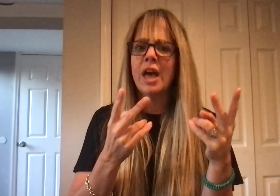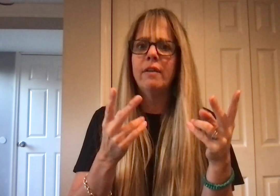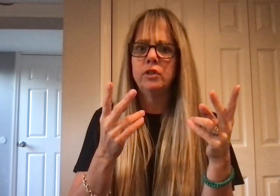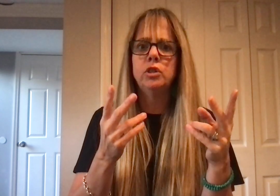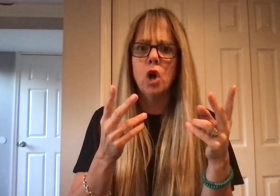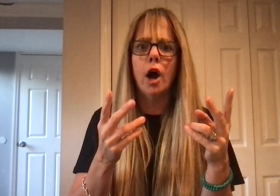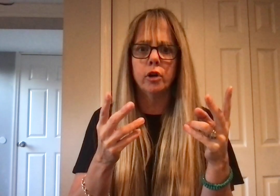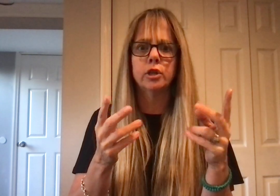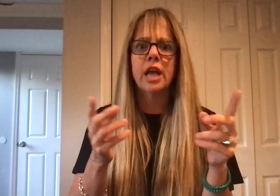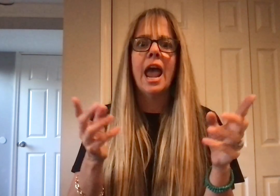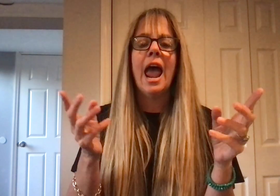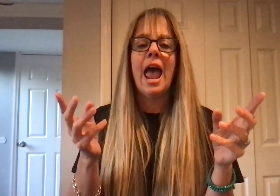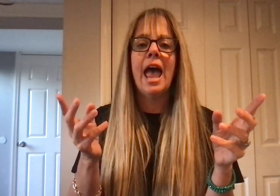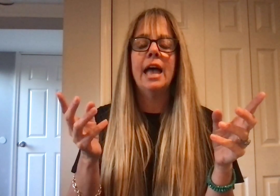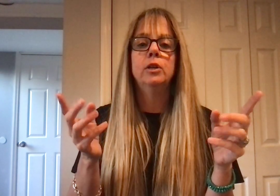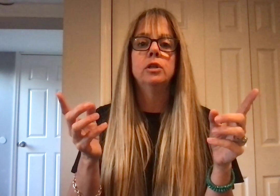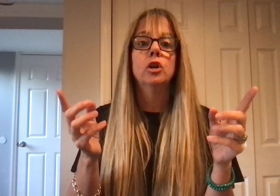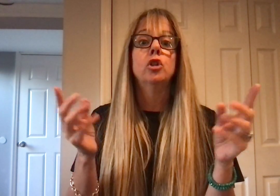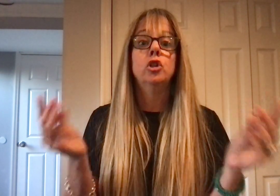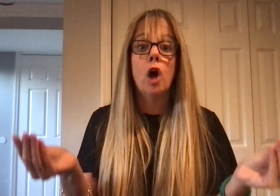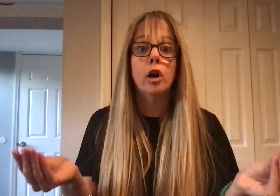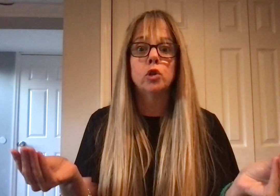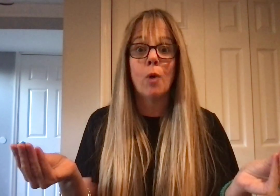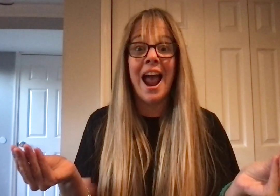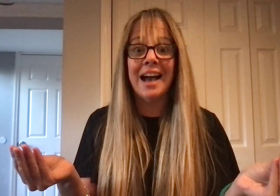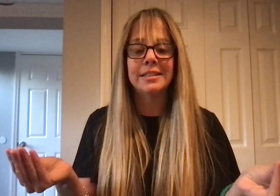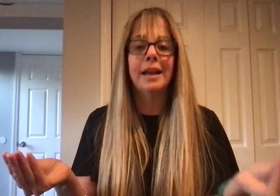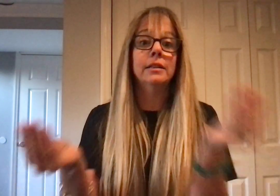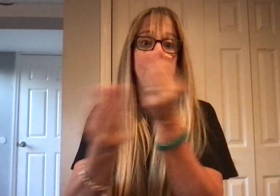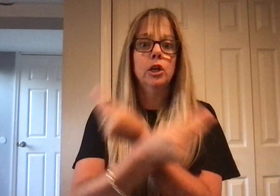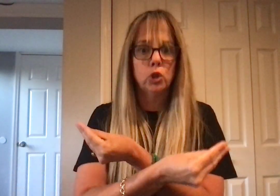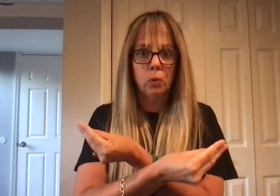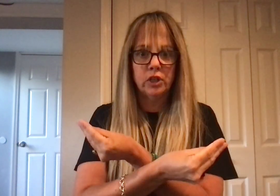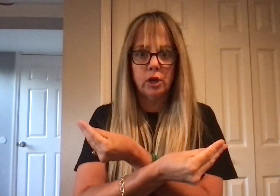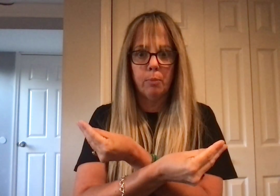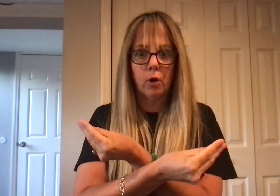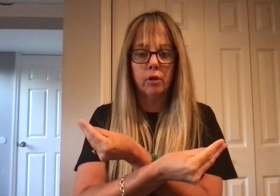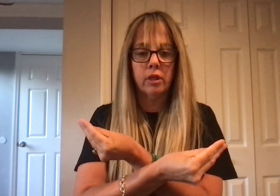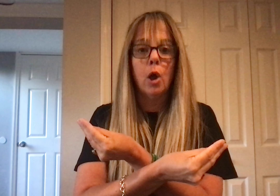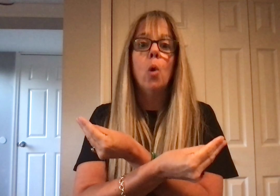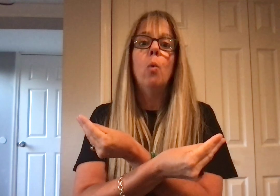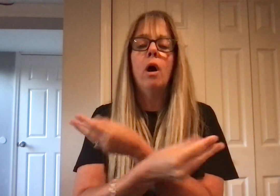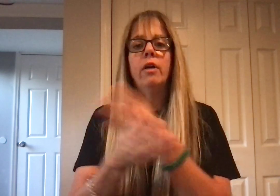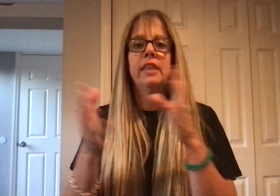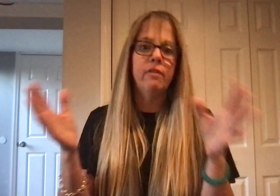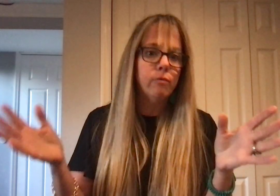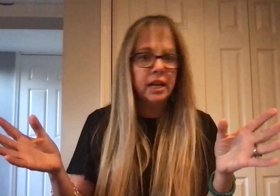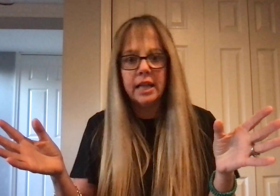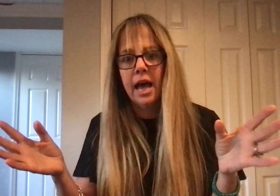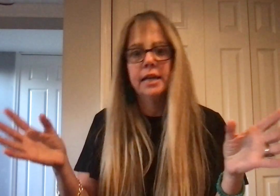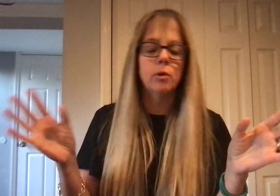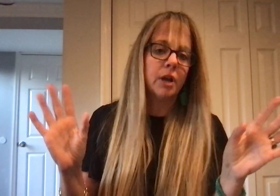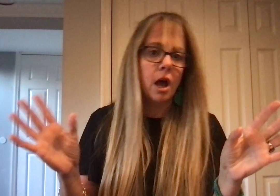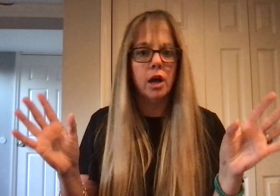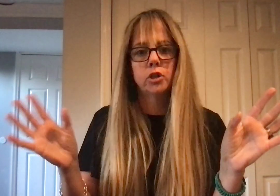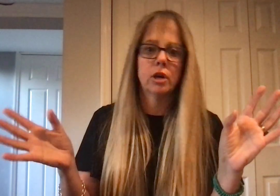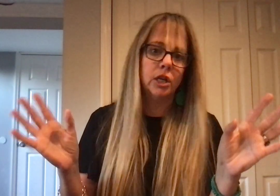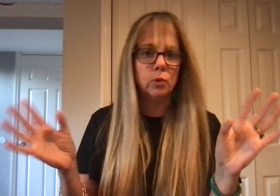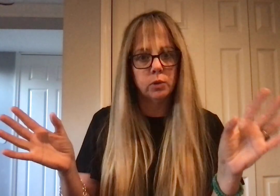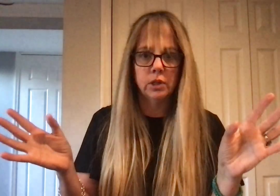have daughters, and the daughters were accidentally switched at birth. Well, they realized, oh my gosh, our kids were switched at